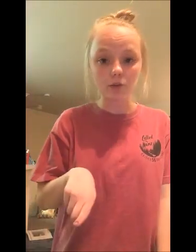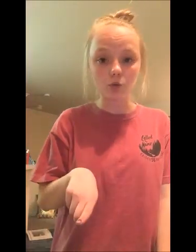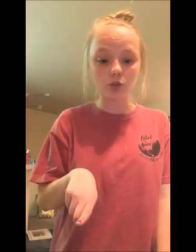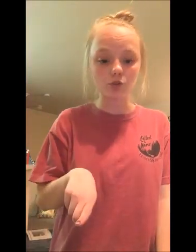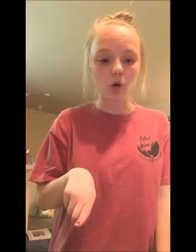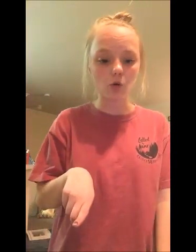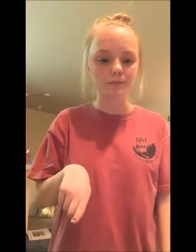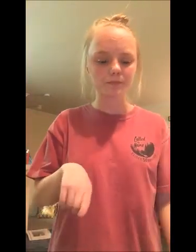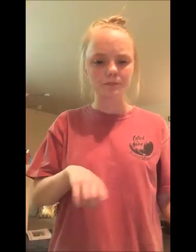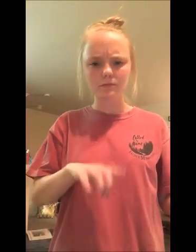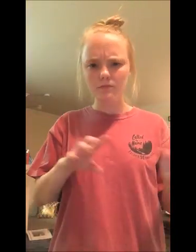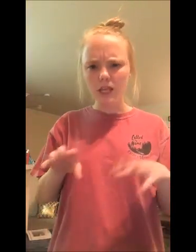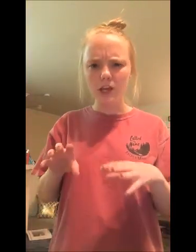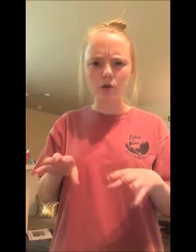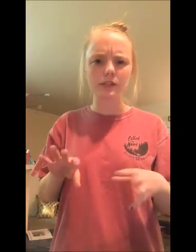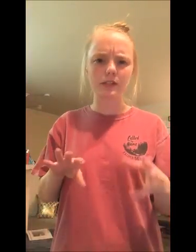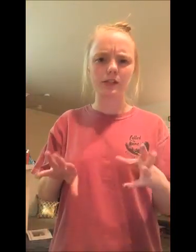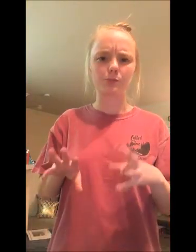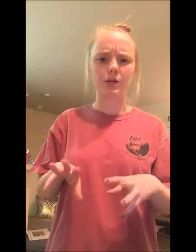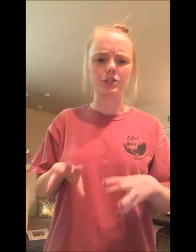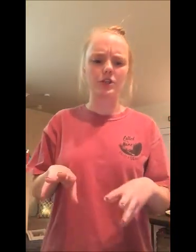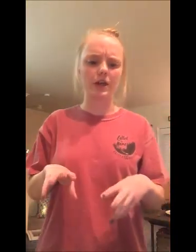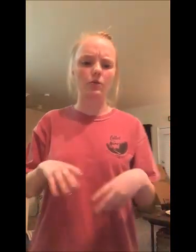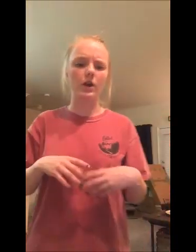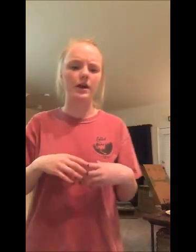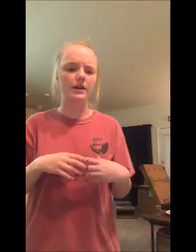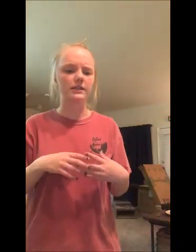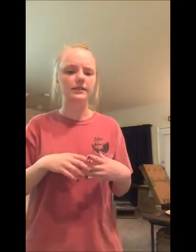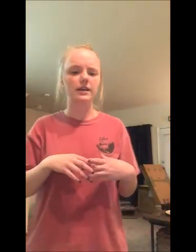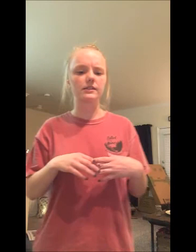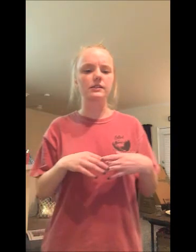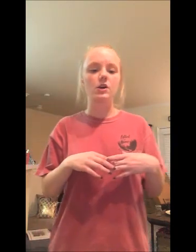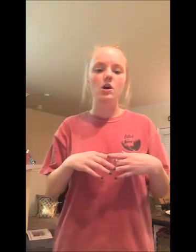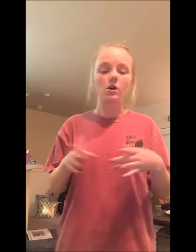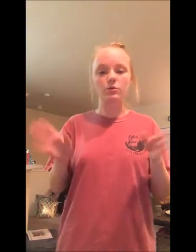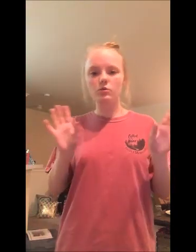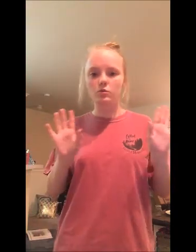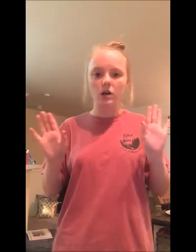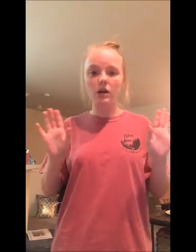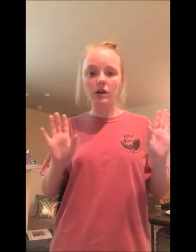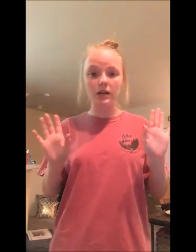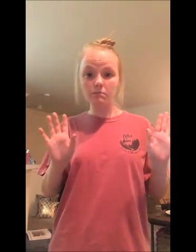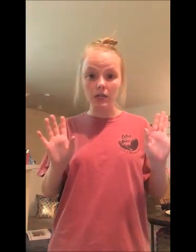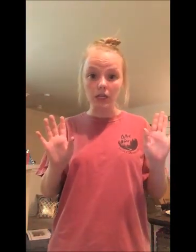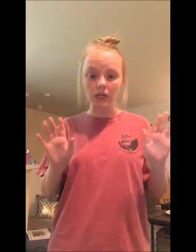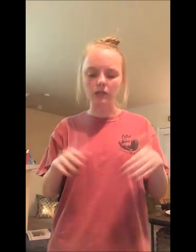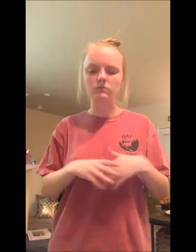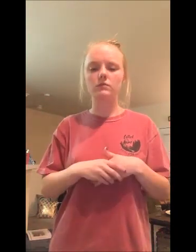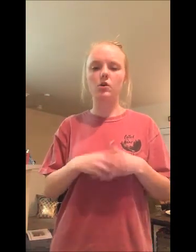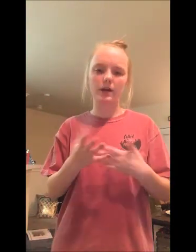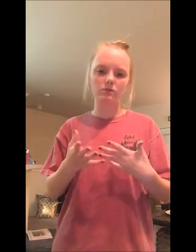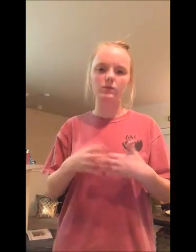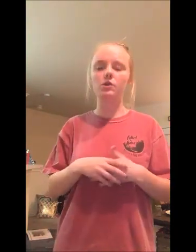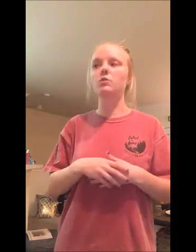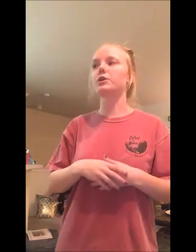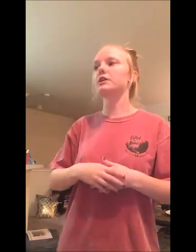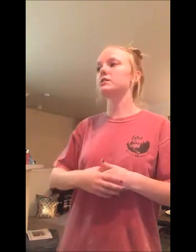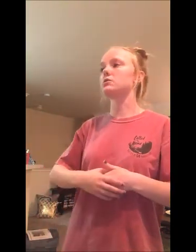you control, it goes into this bridge thing where he says, oh, you want me. Okay, so we're going to